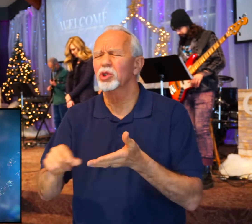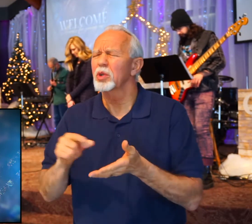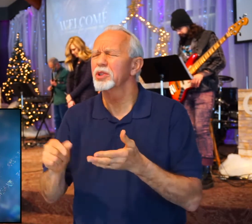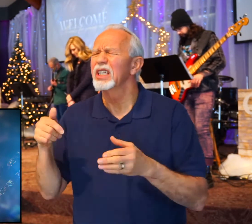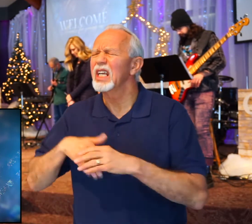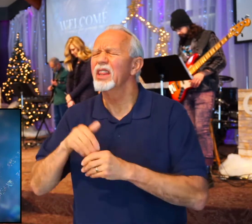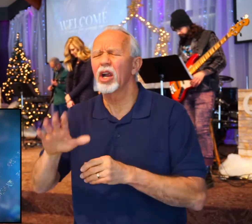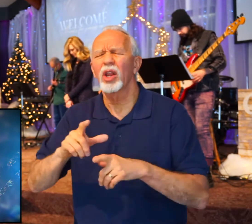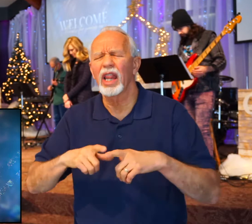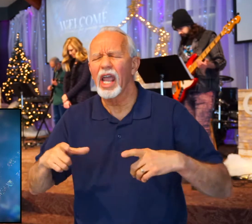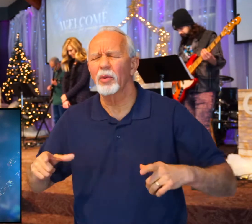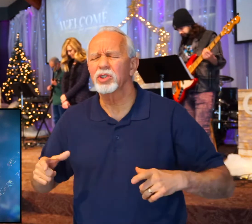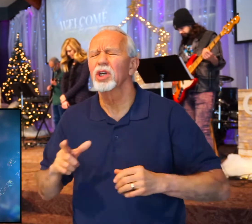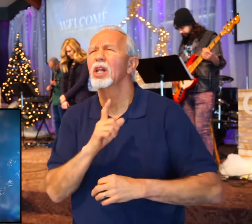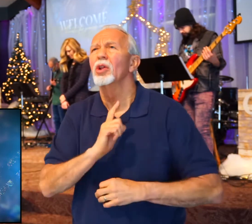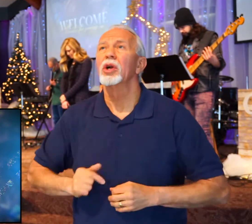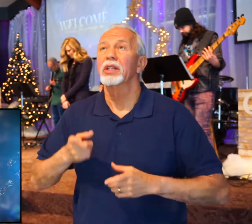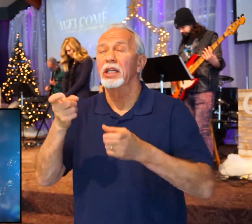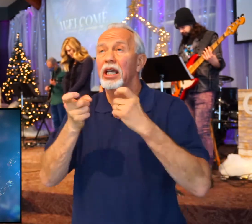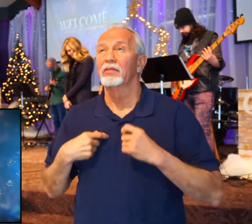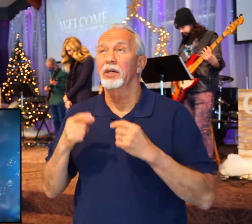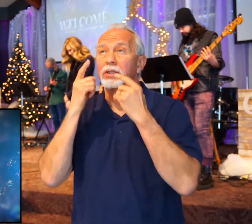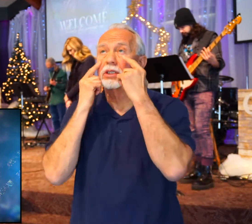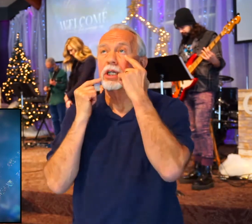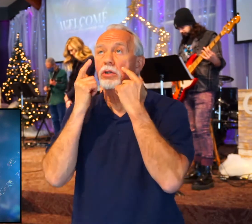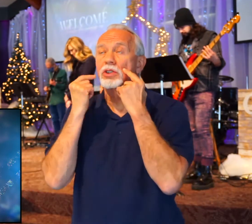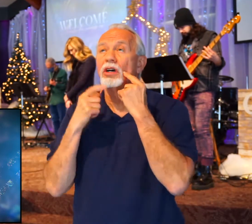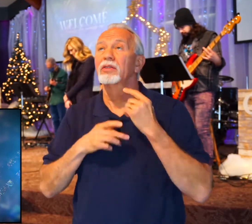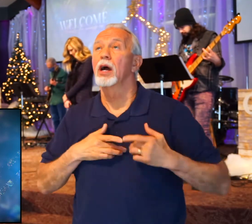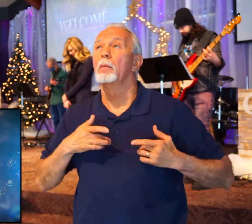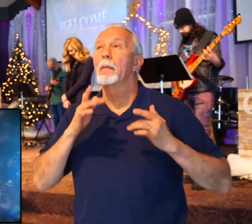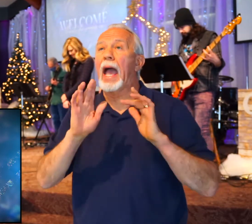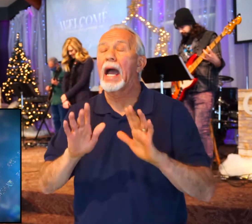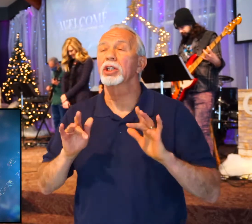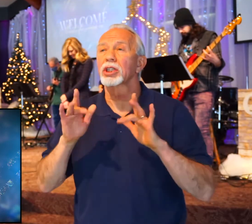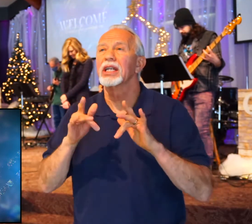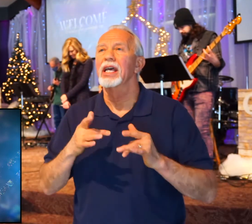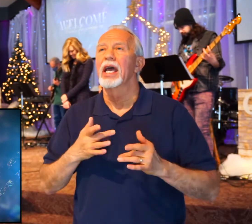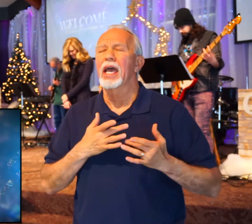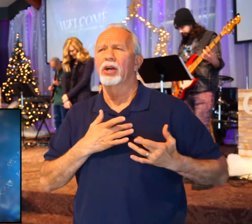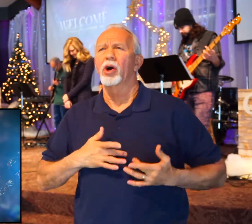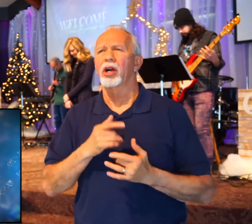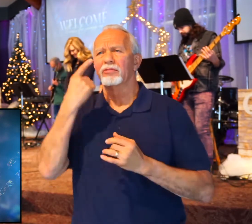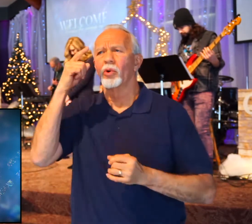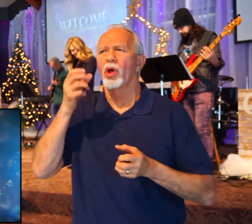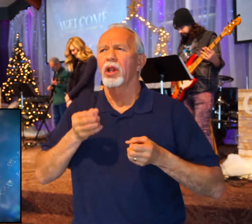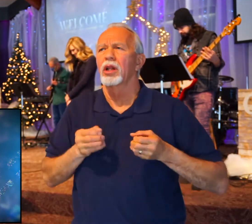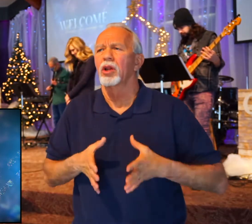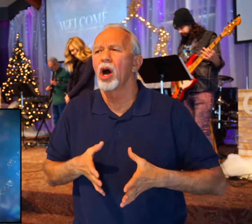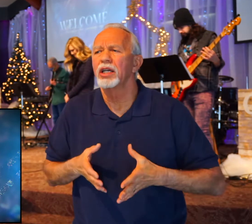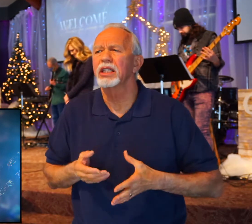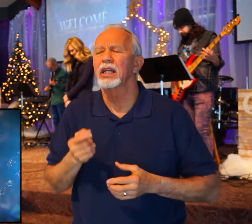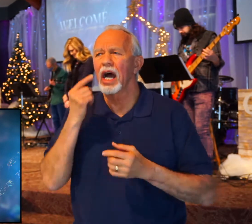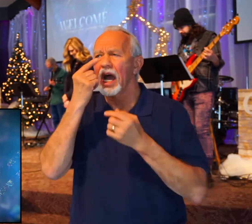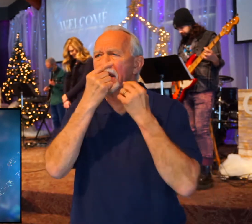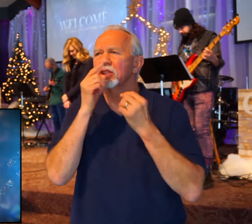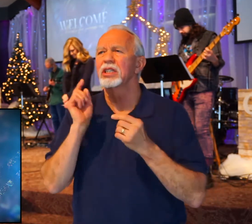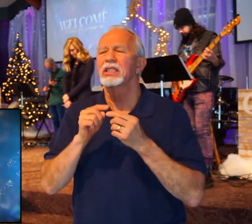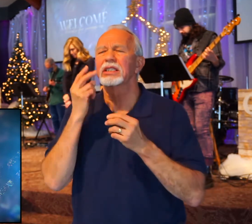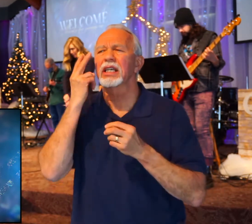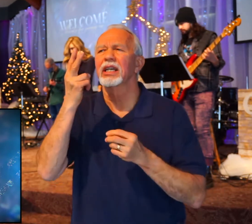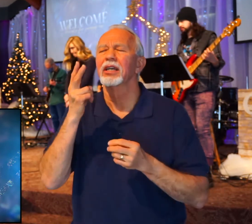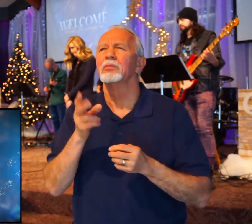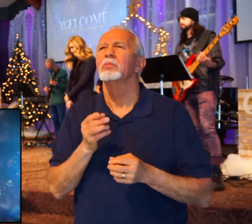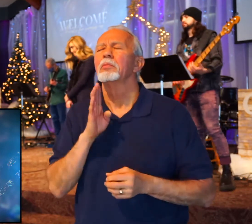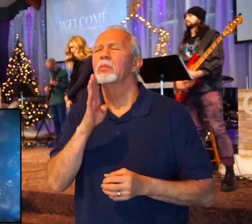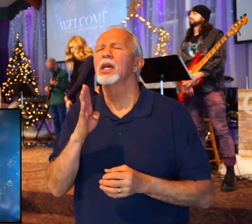language. Lord, give us tears of compassion. Give us a heart for the lost. Give us eyes to see. May we be willing to pray, and may